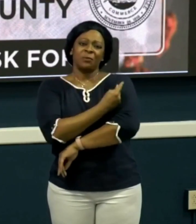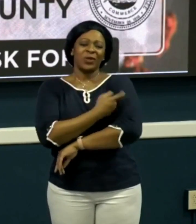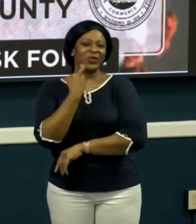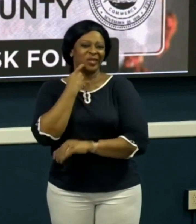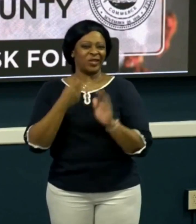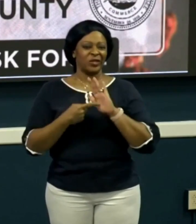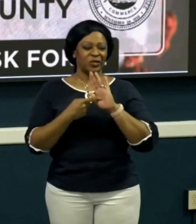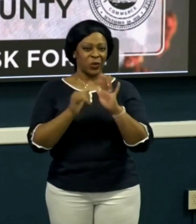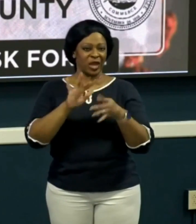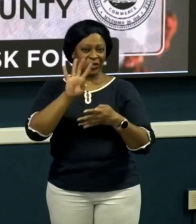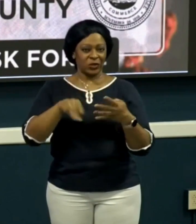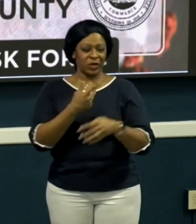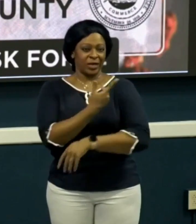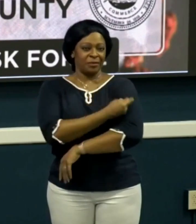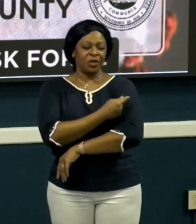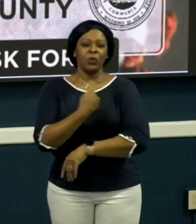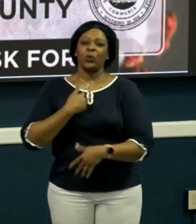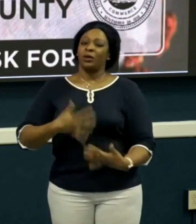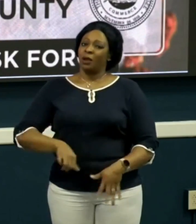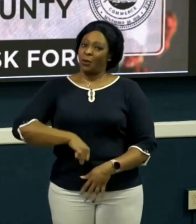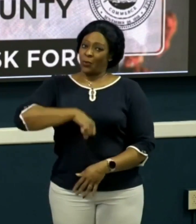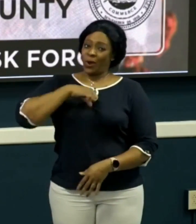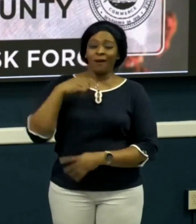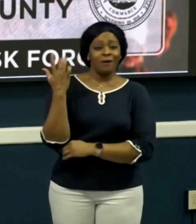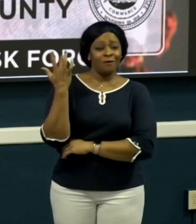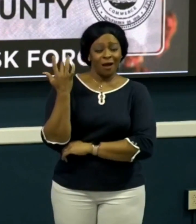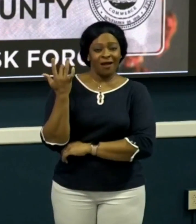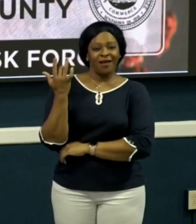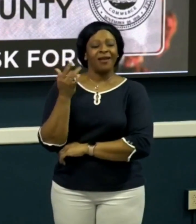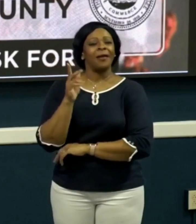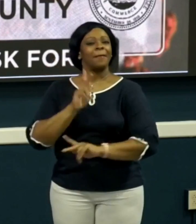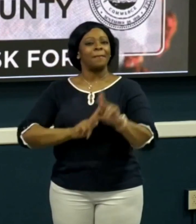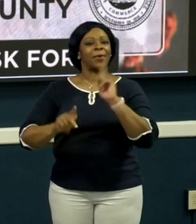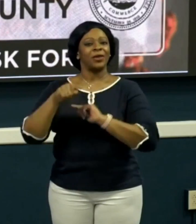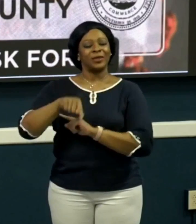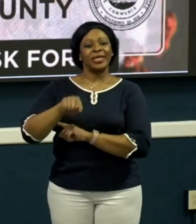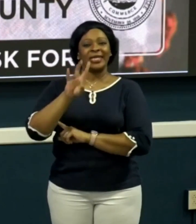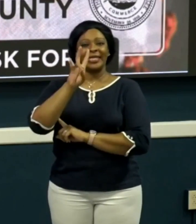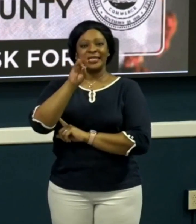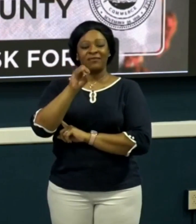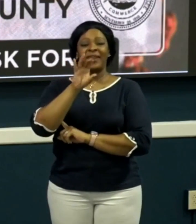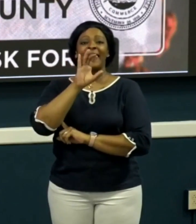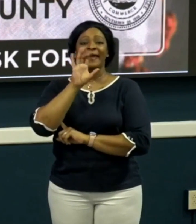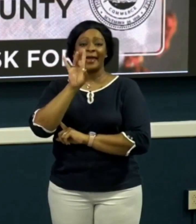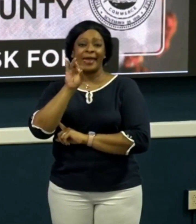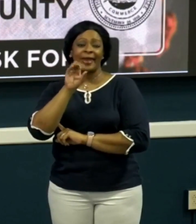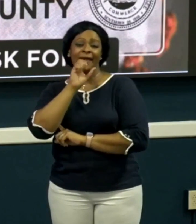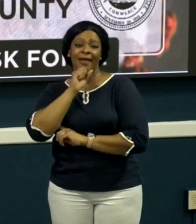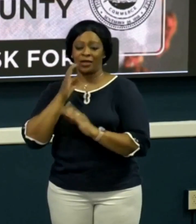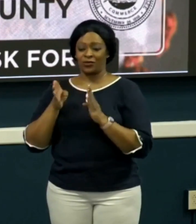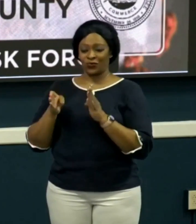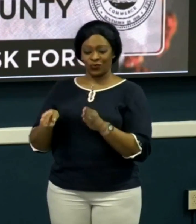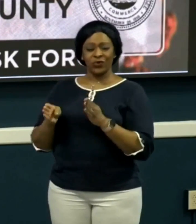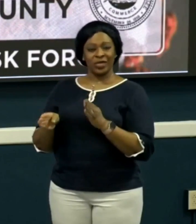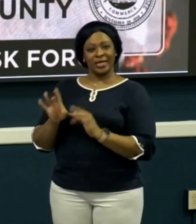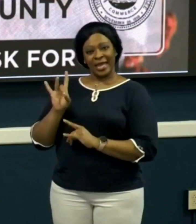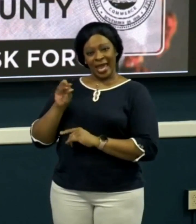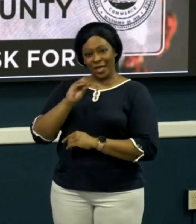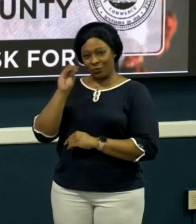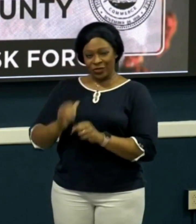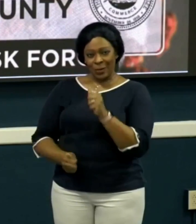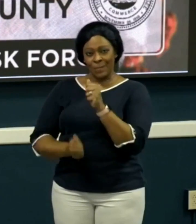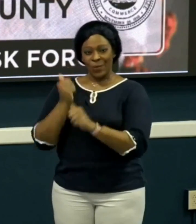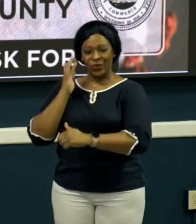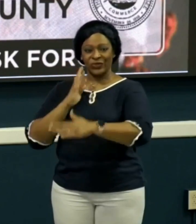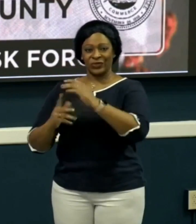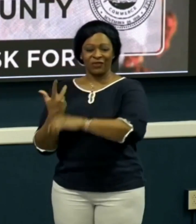showed. We are very proud of the fact that the folks in the 70 to 80 year old range are in the 80%